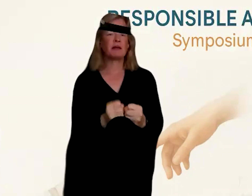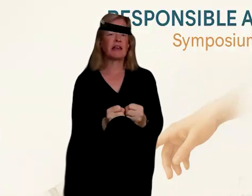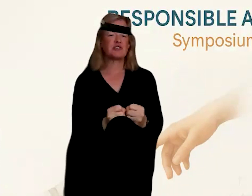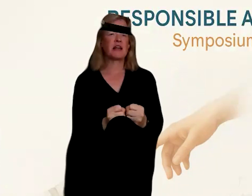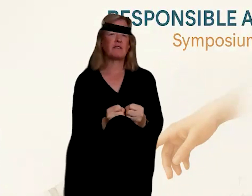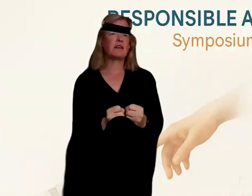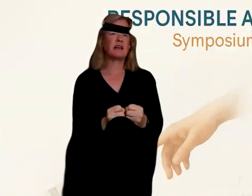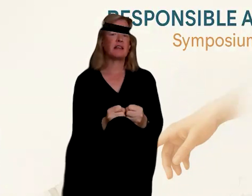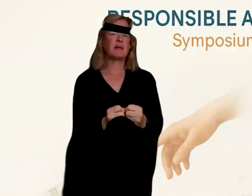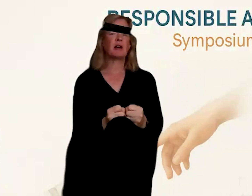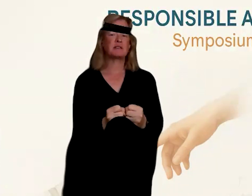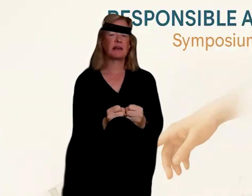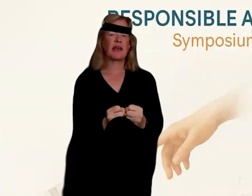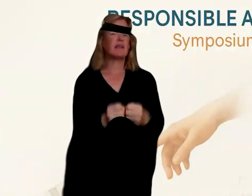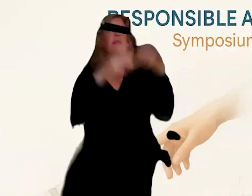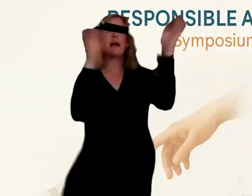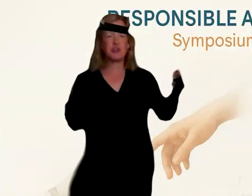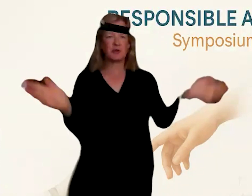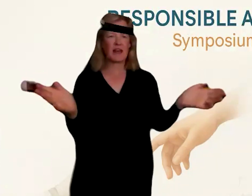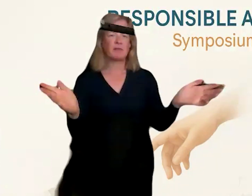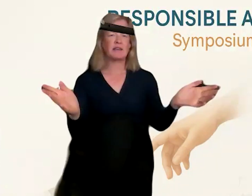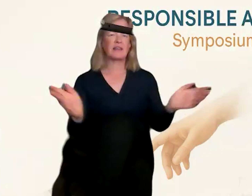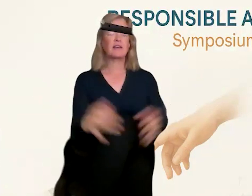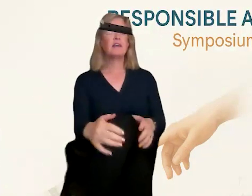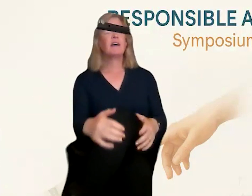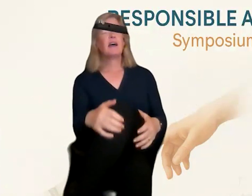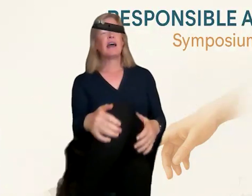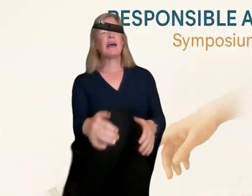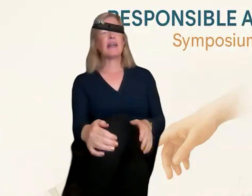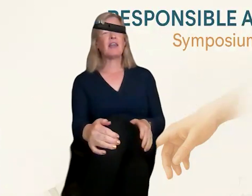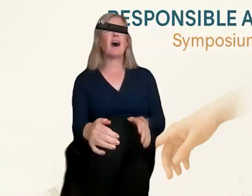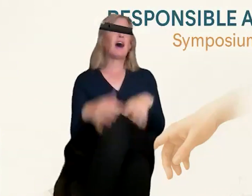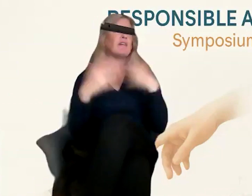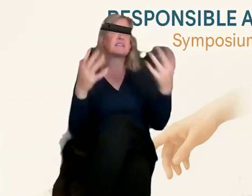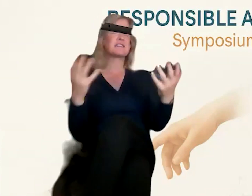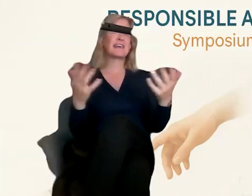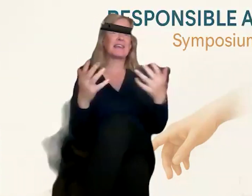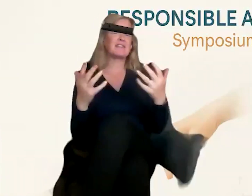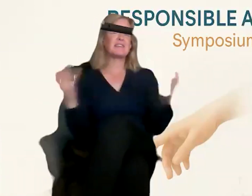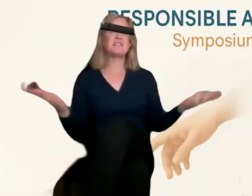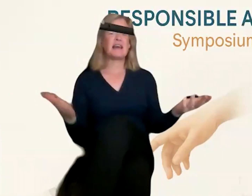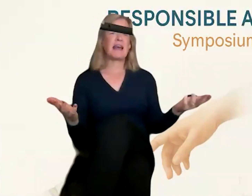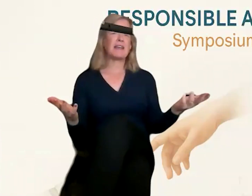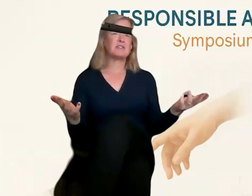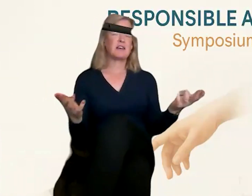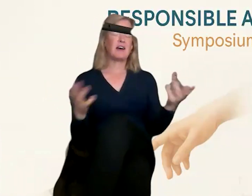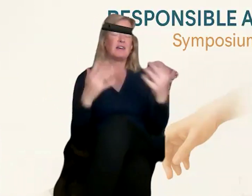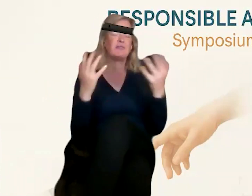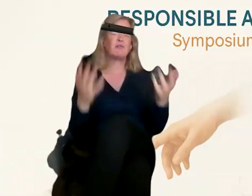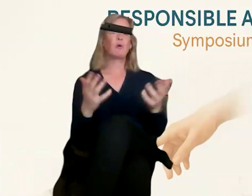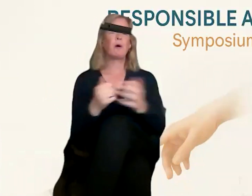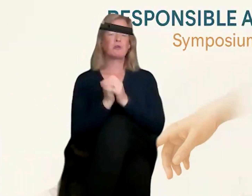possible publication out of it that I possibly can. Then you can have my data. And obviously, that's a dead